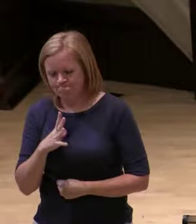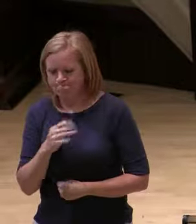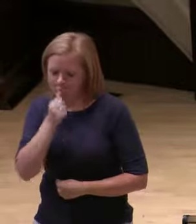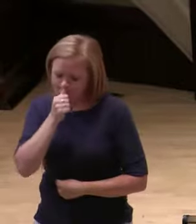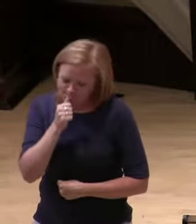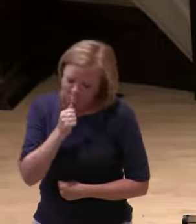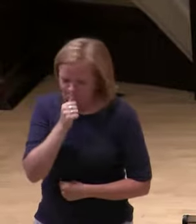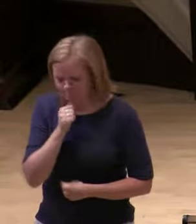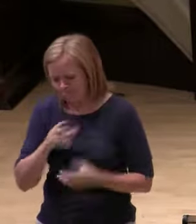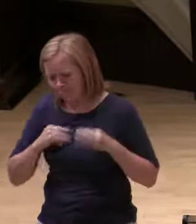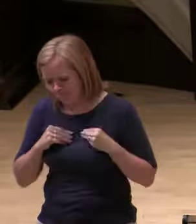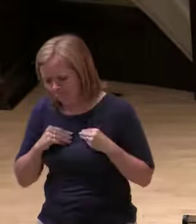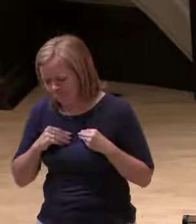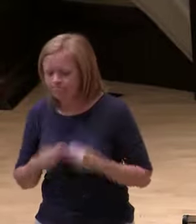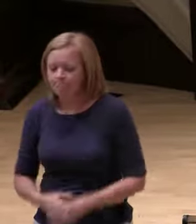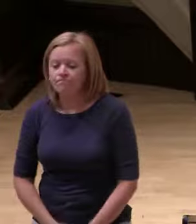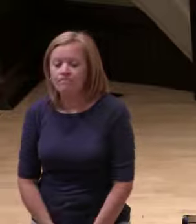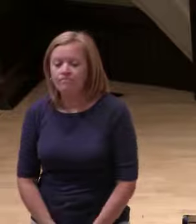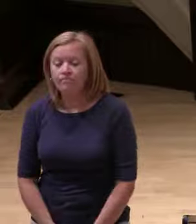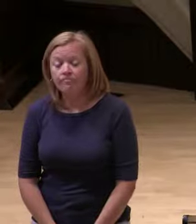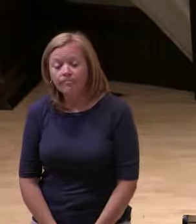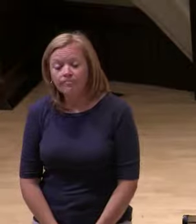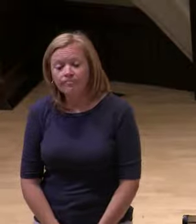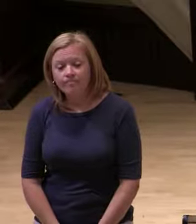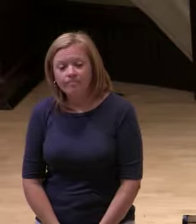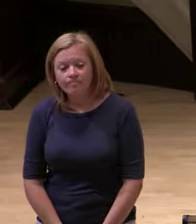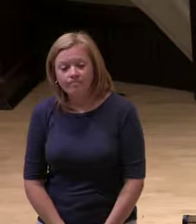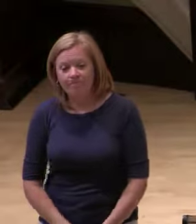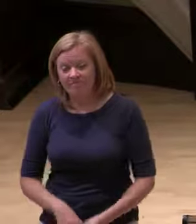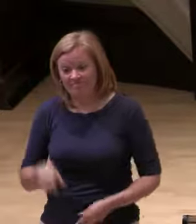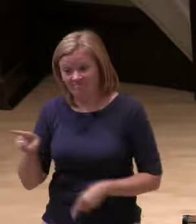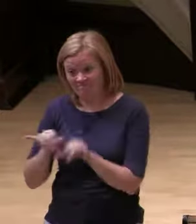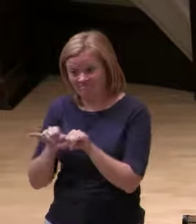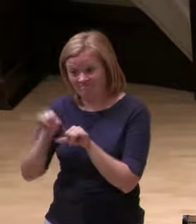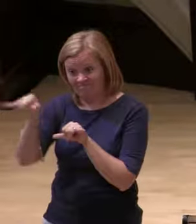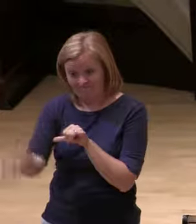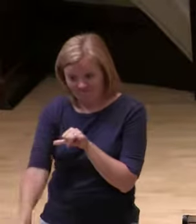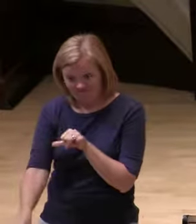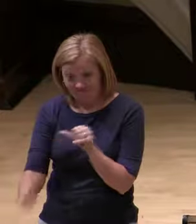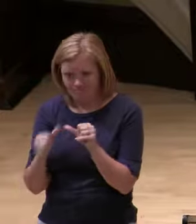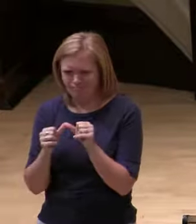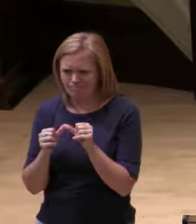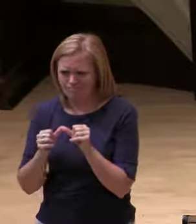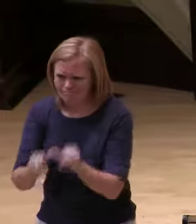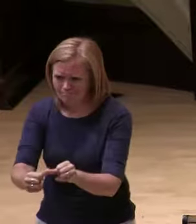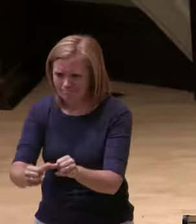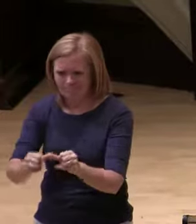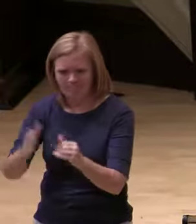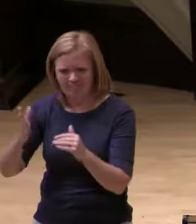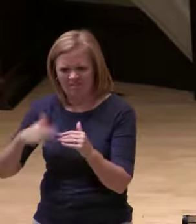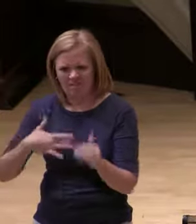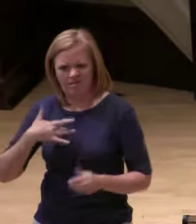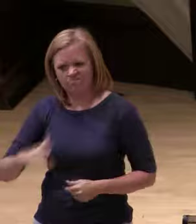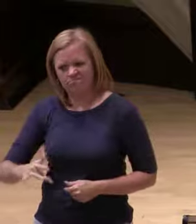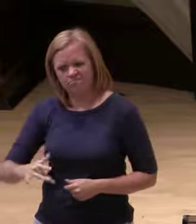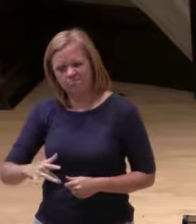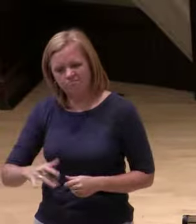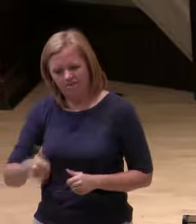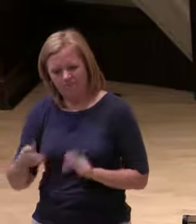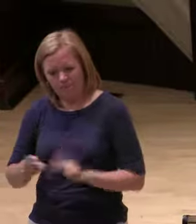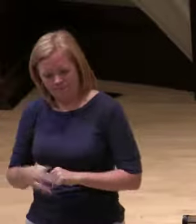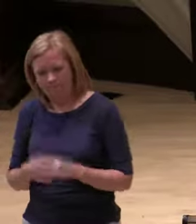would stay and dig in. Well, his stay lasted longer than it usually did.